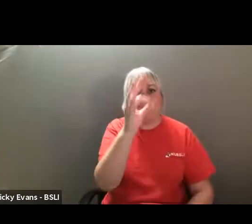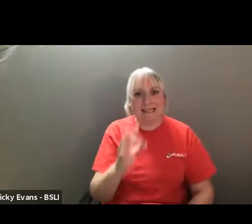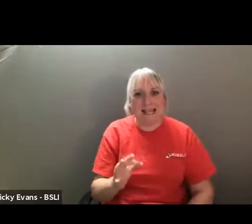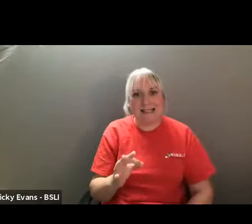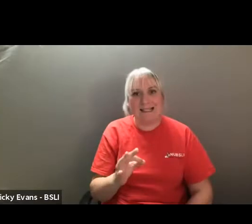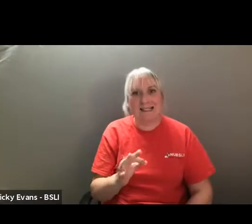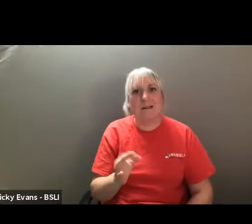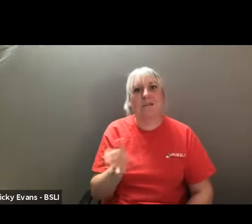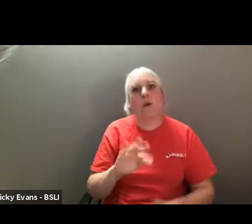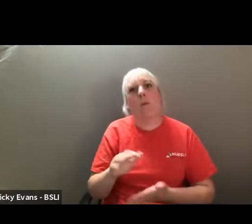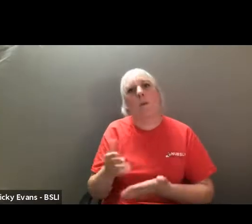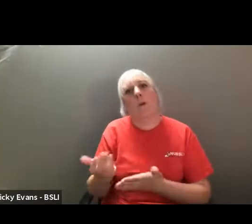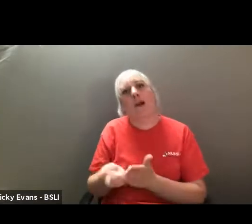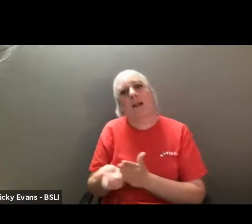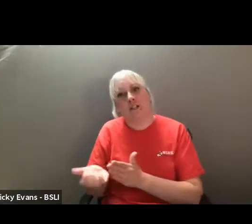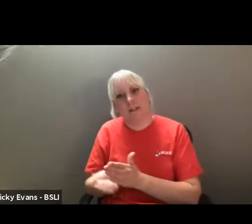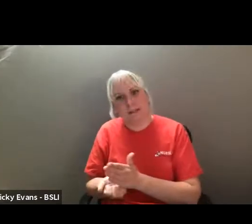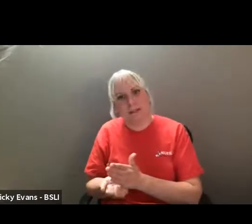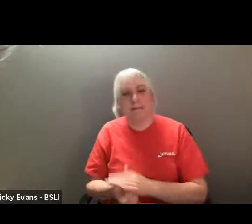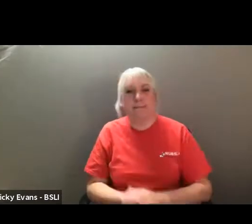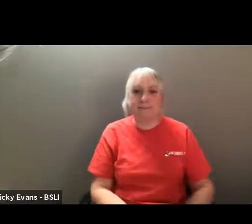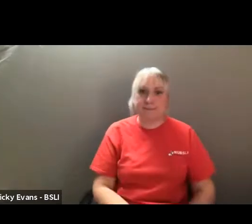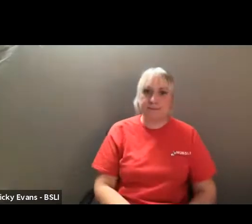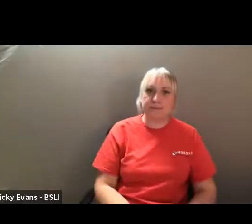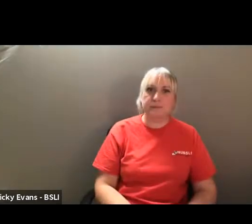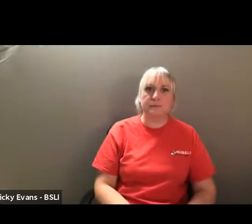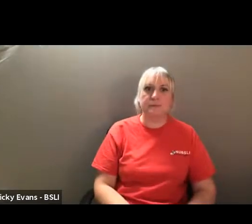wages. So the